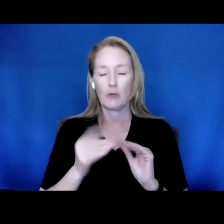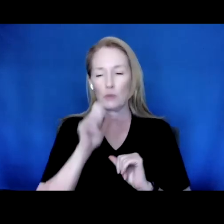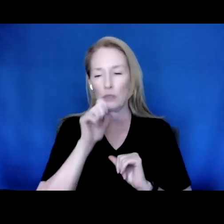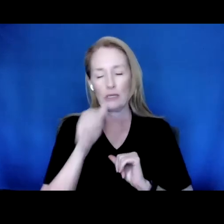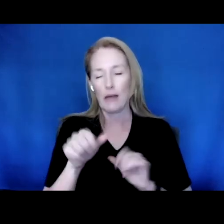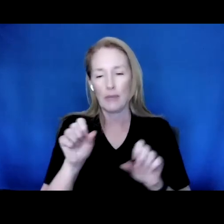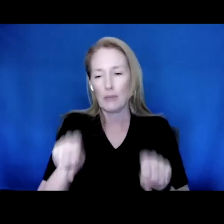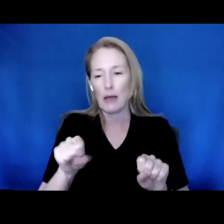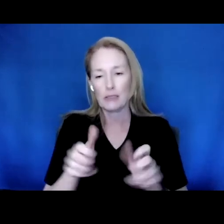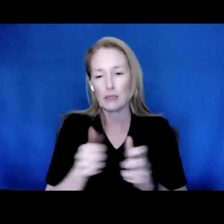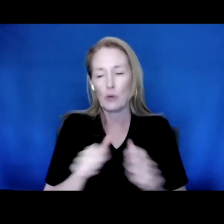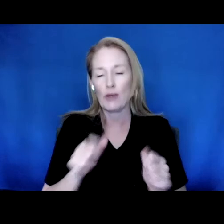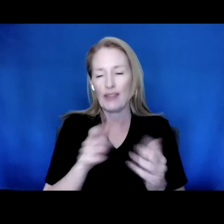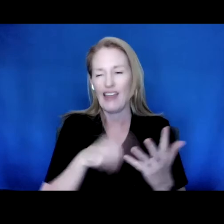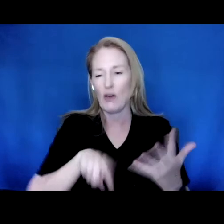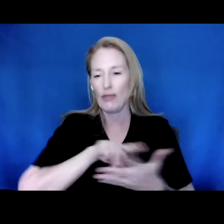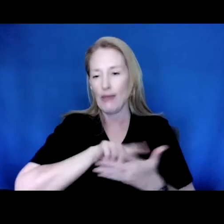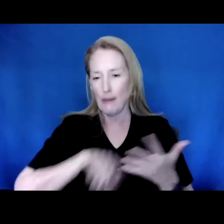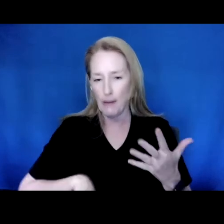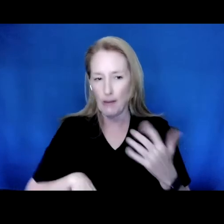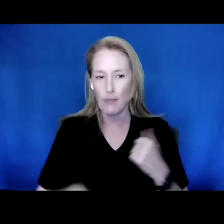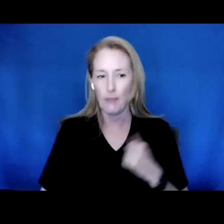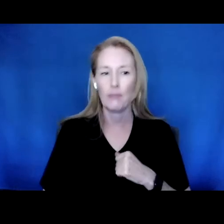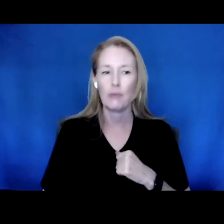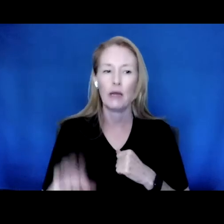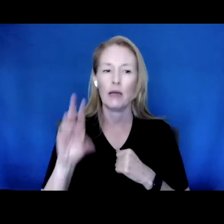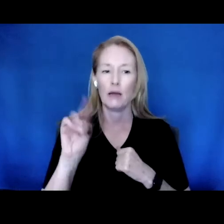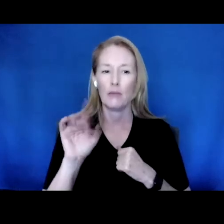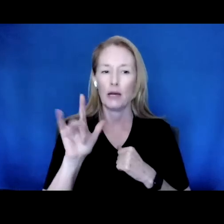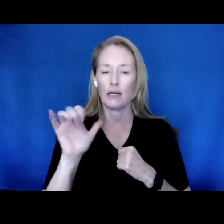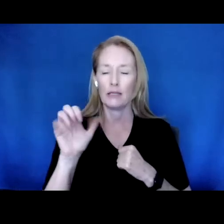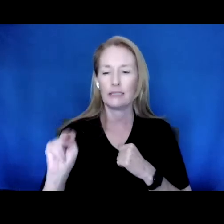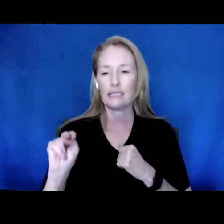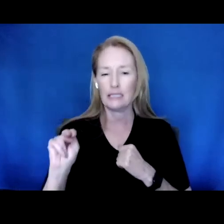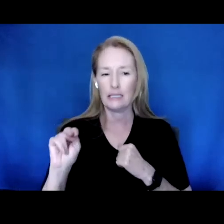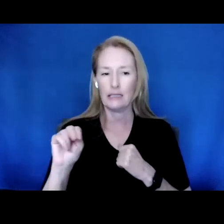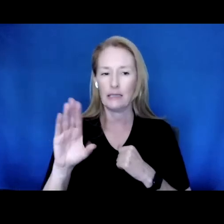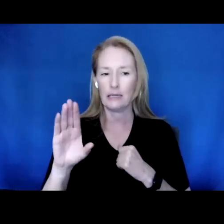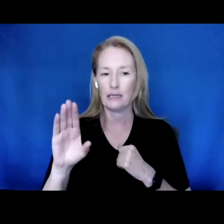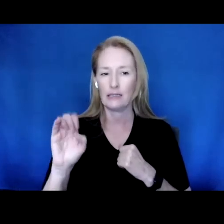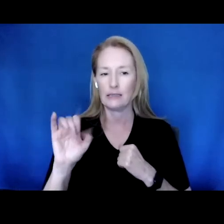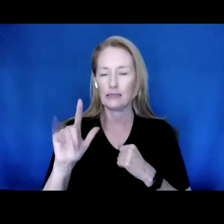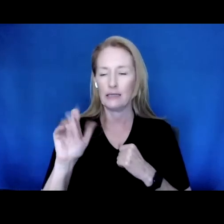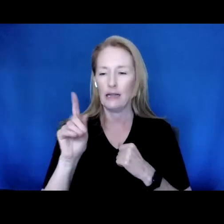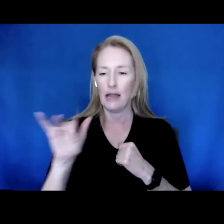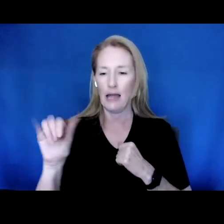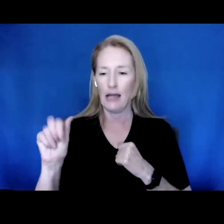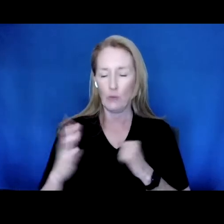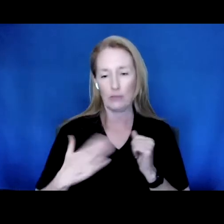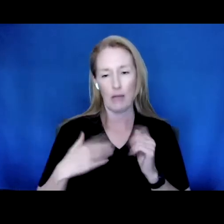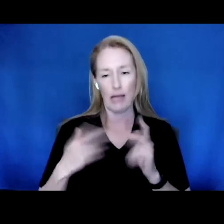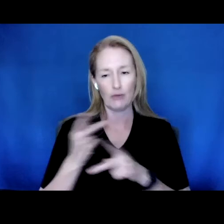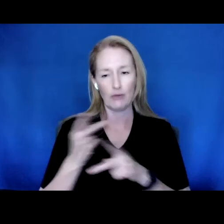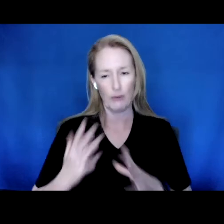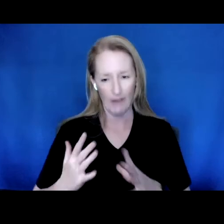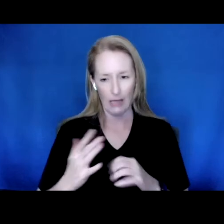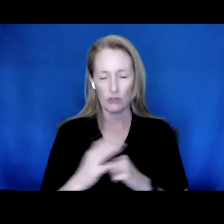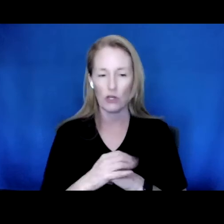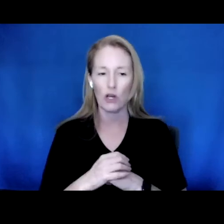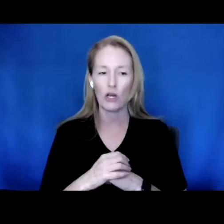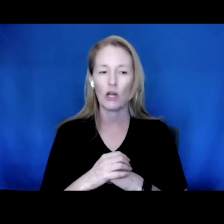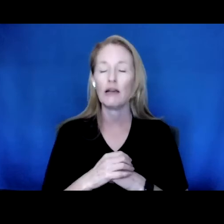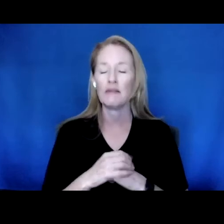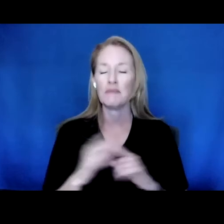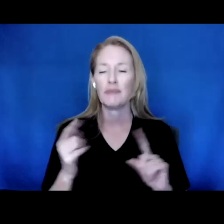supervisor at ADHS within the Bureau of Women's and Children's Health. And he helped get this